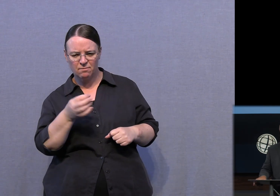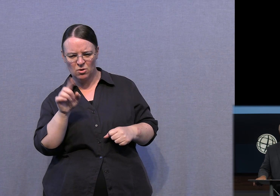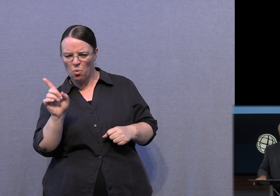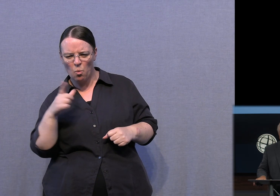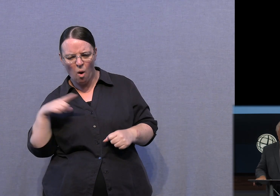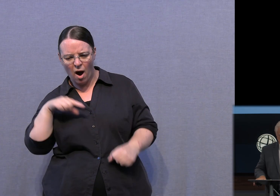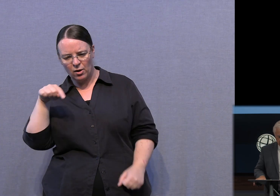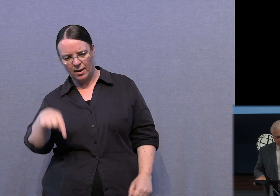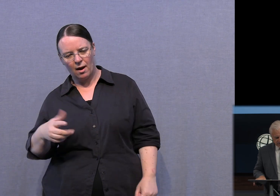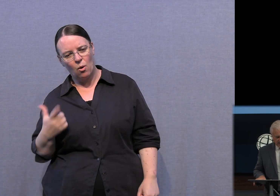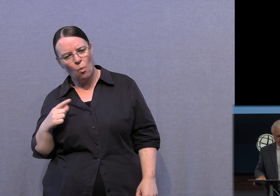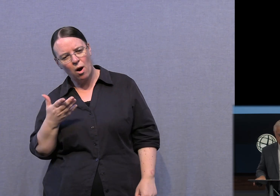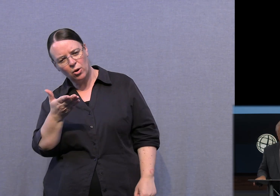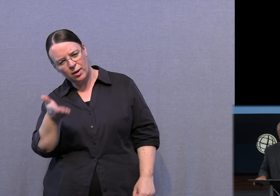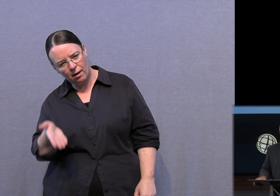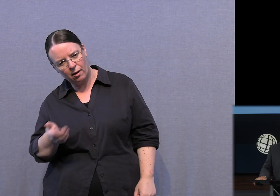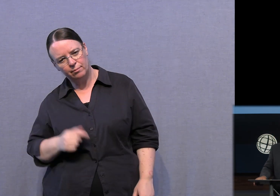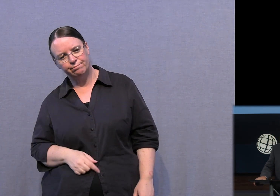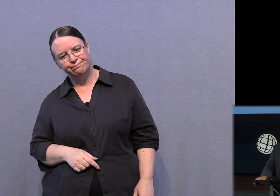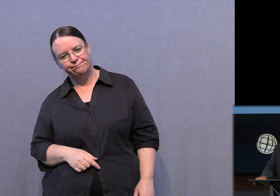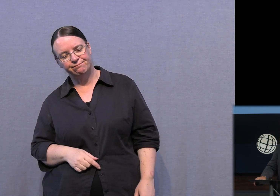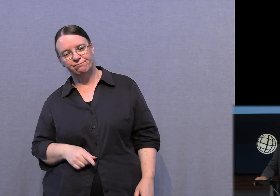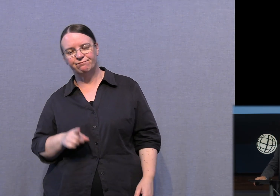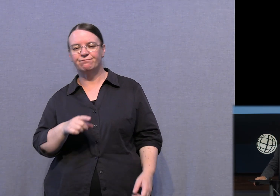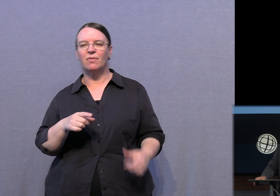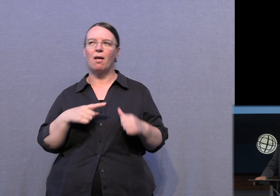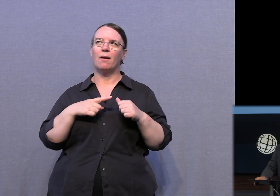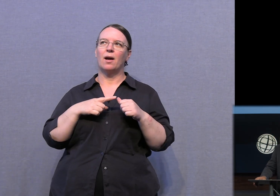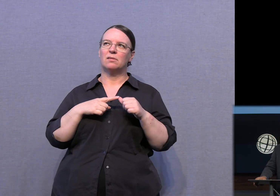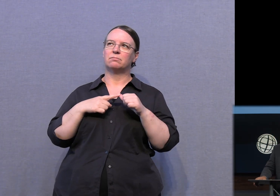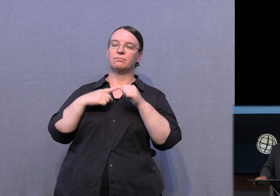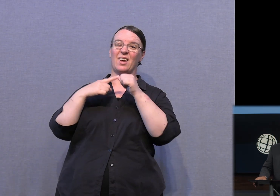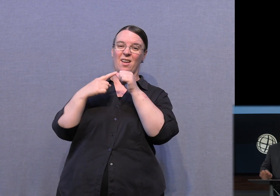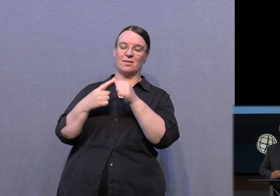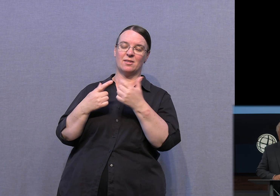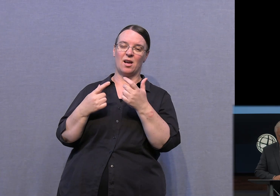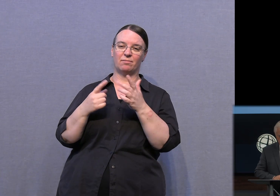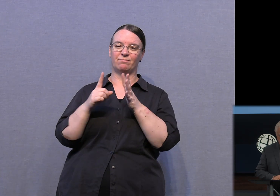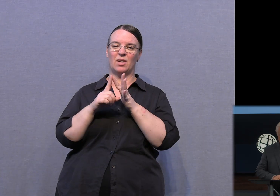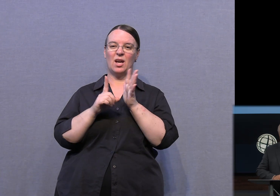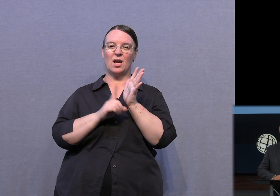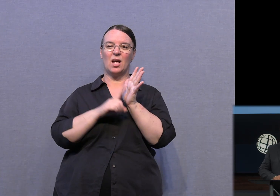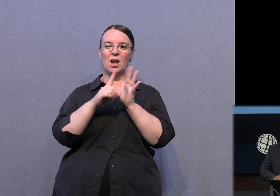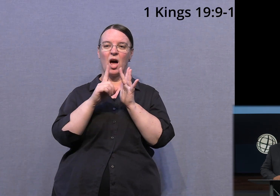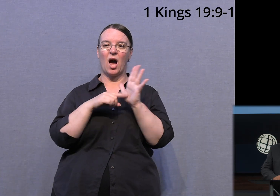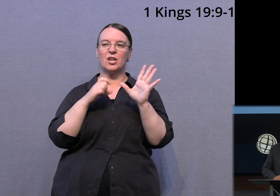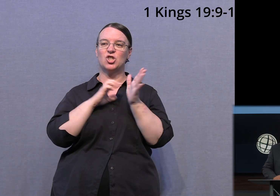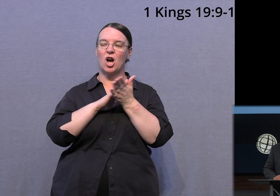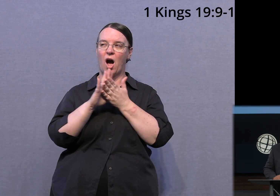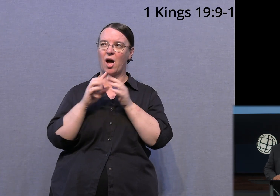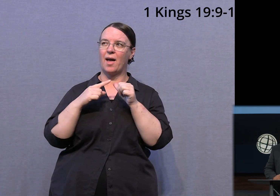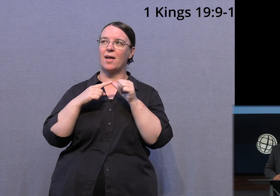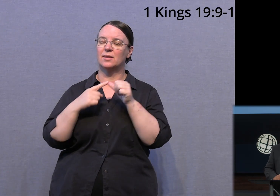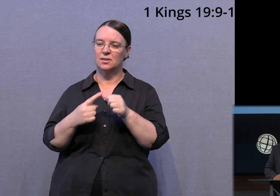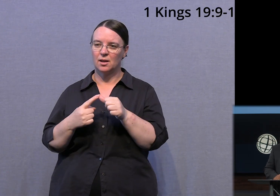here? Elijah gave a complaint. He was still frustrated. And if you look in 1 Kings